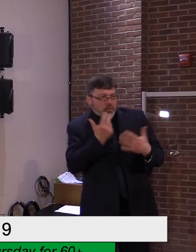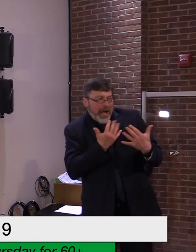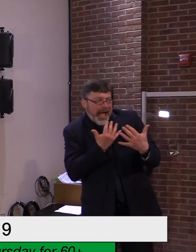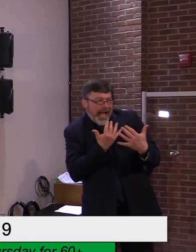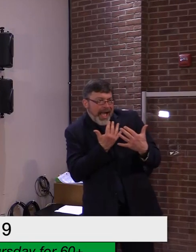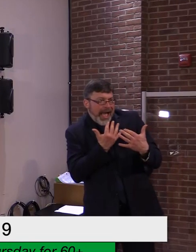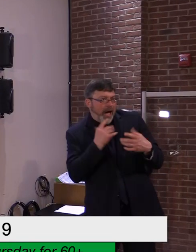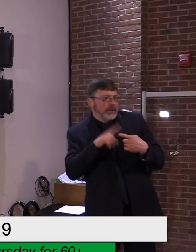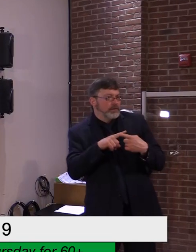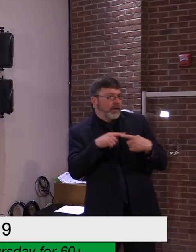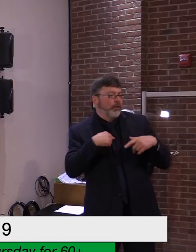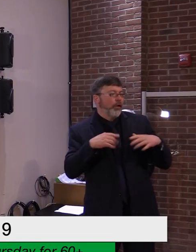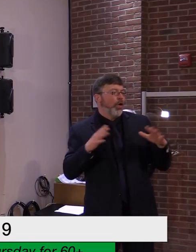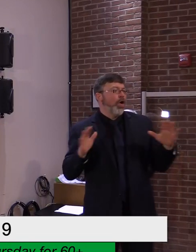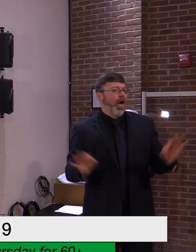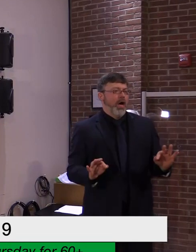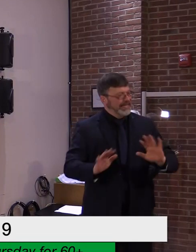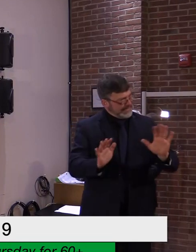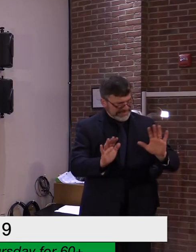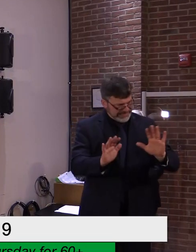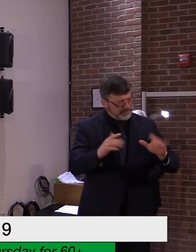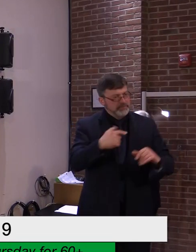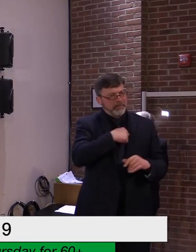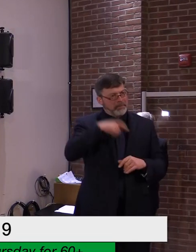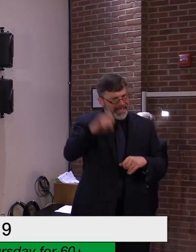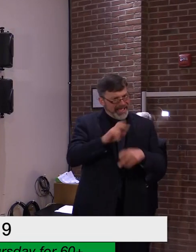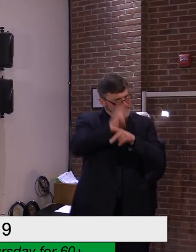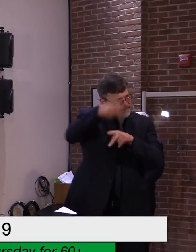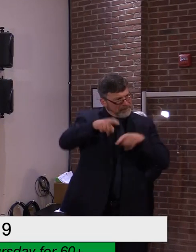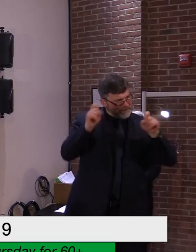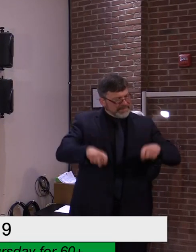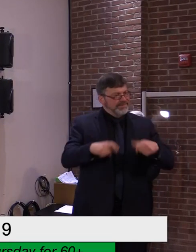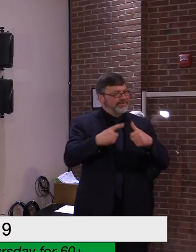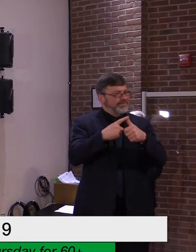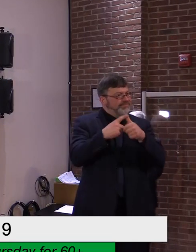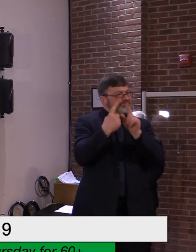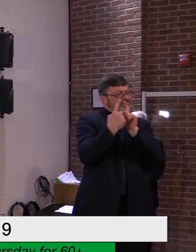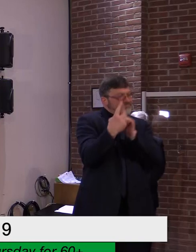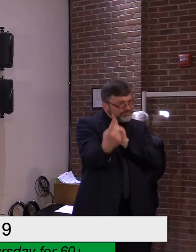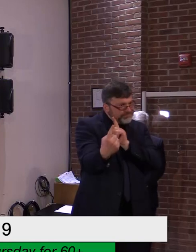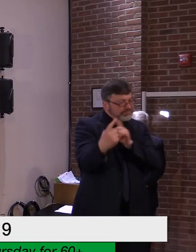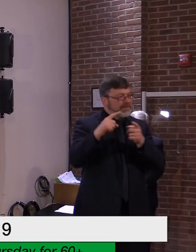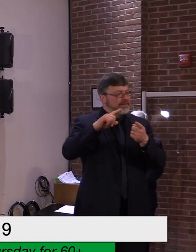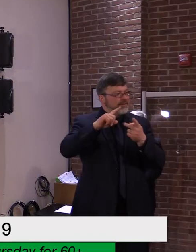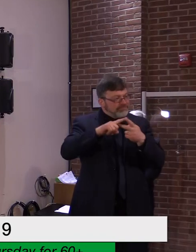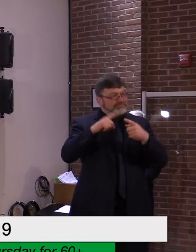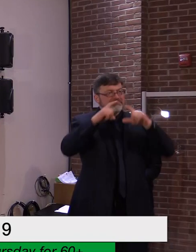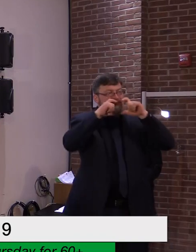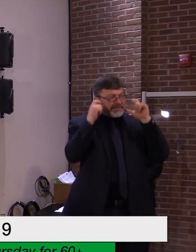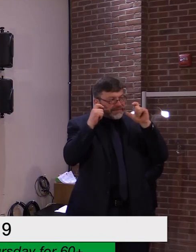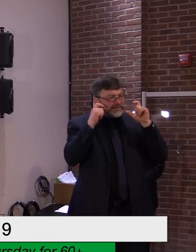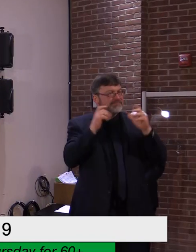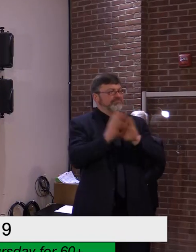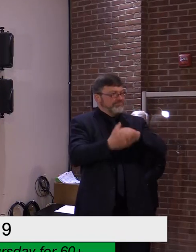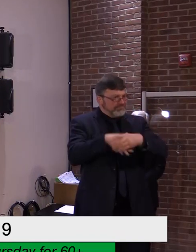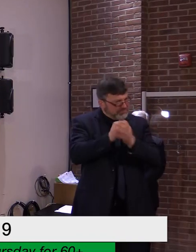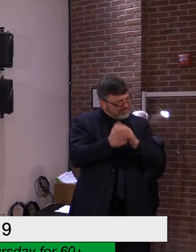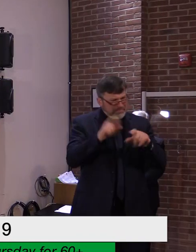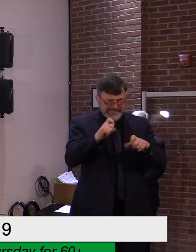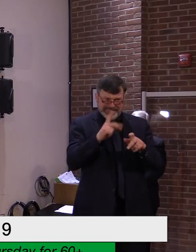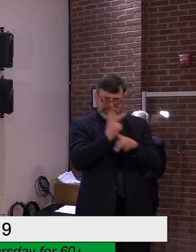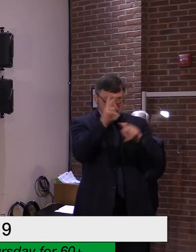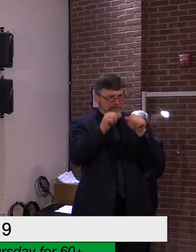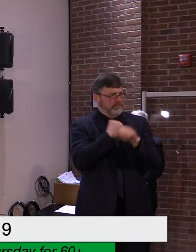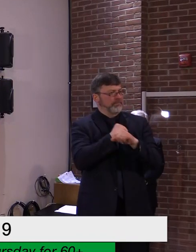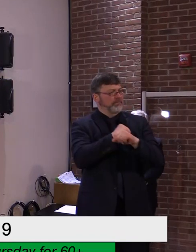distance, and avoid crowds can we continue to keep the virus at bay while we vaccinate as many Vermonters as we can,